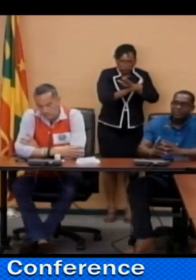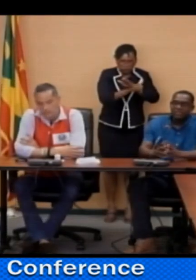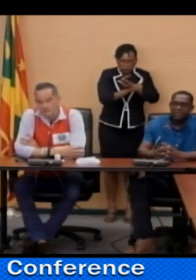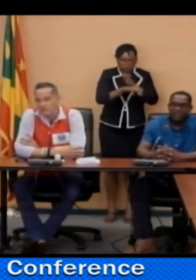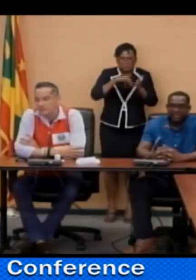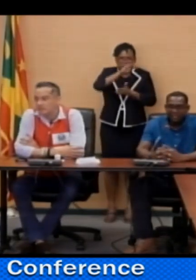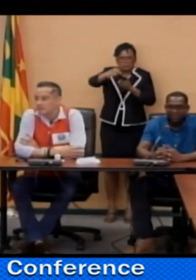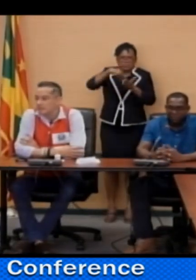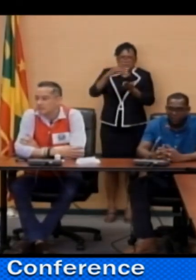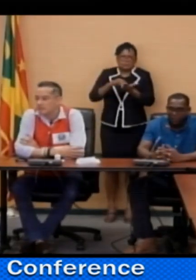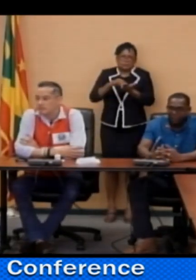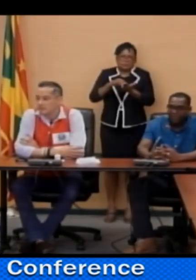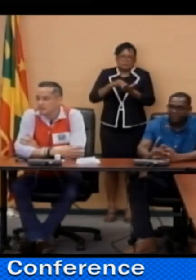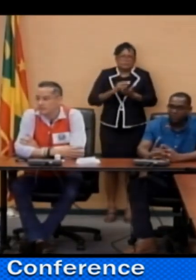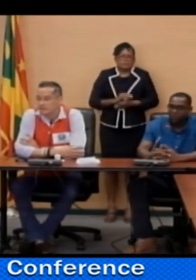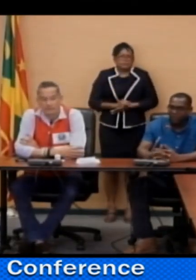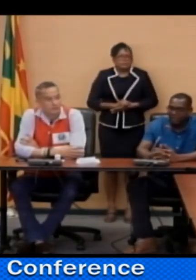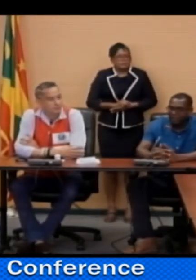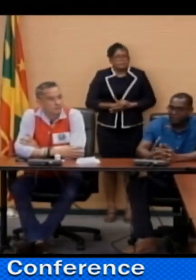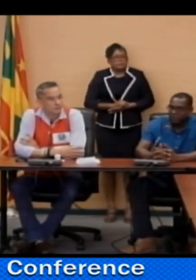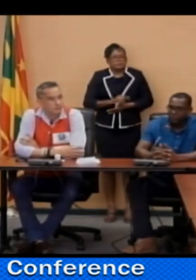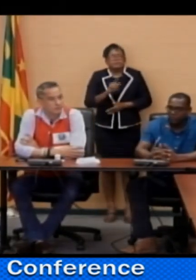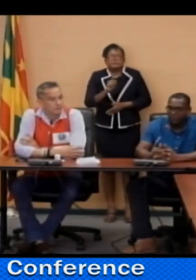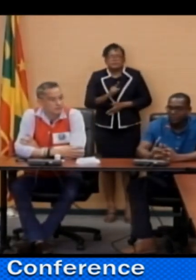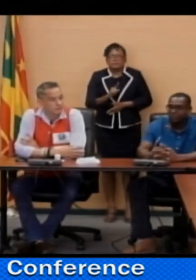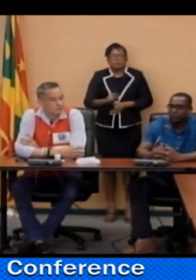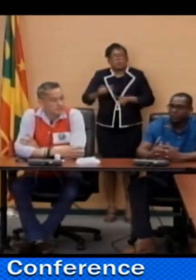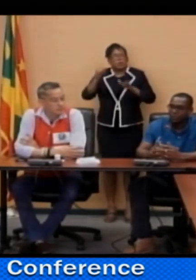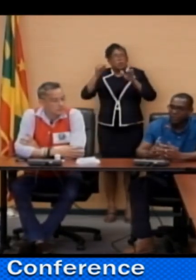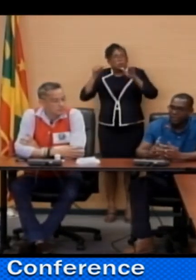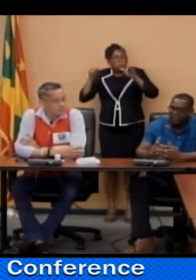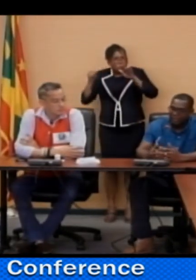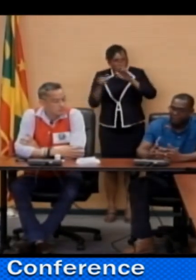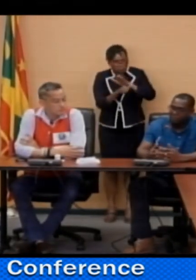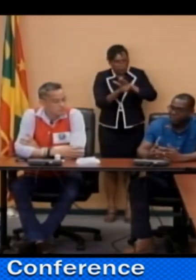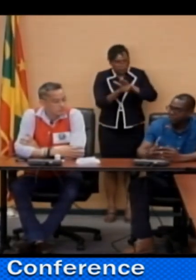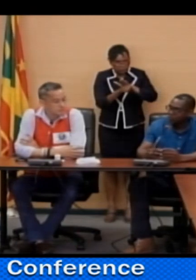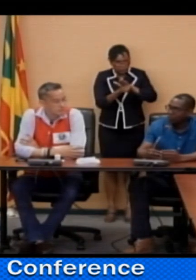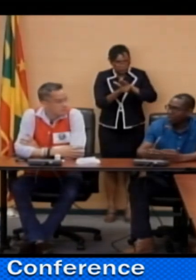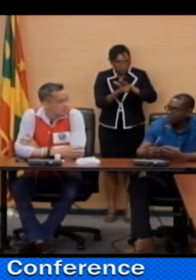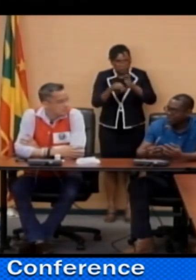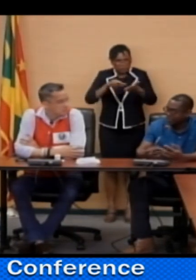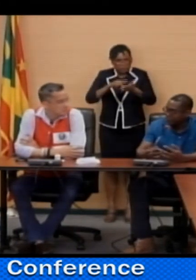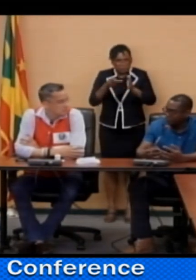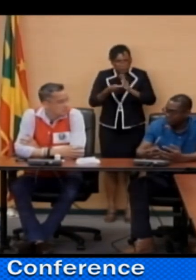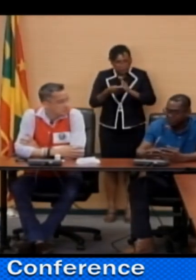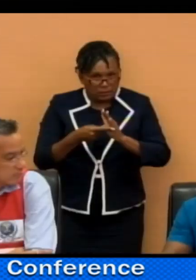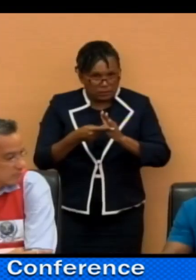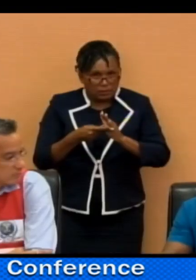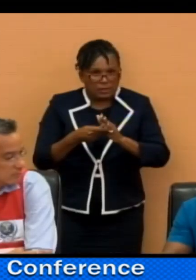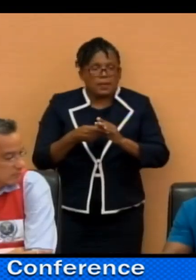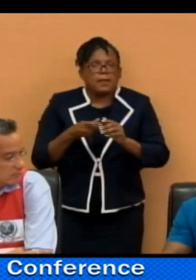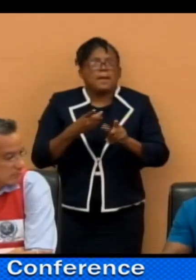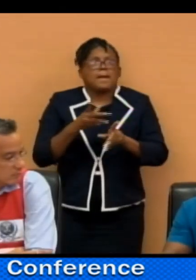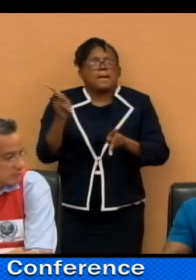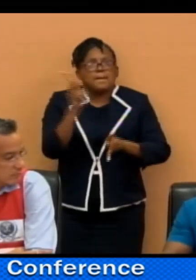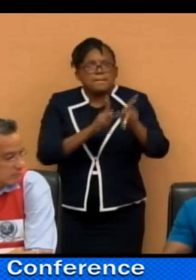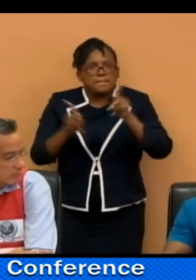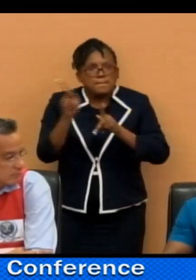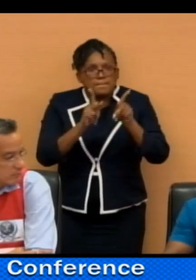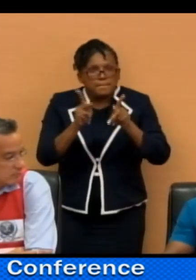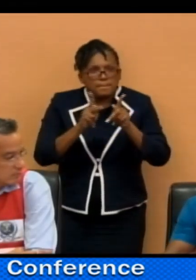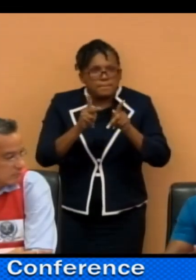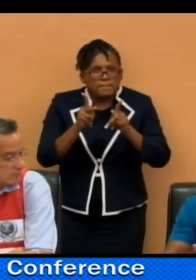Right, as we indicated before, quarantine is used to keep people who are exposed, persons who are